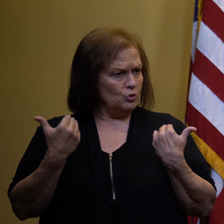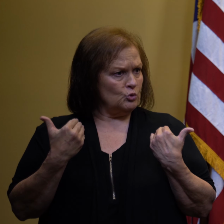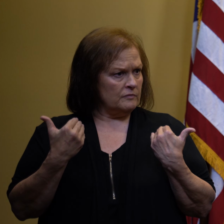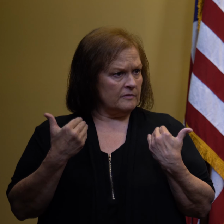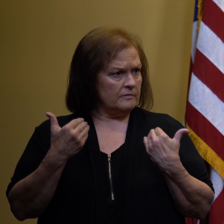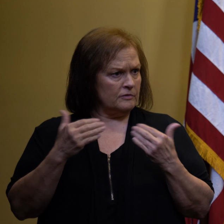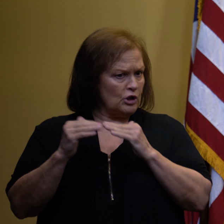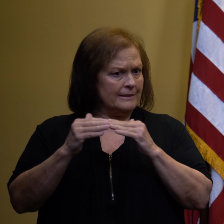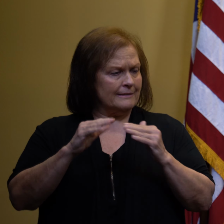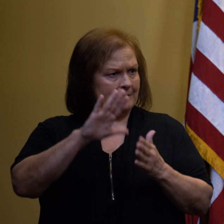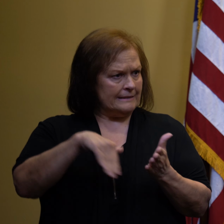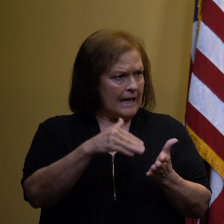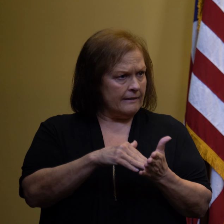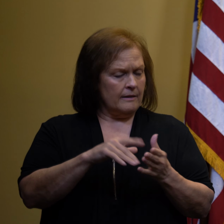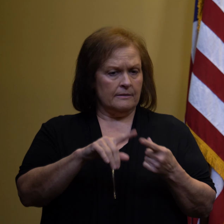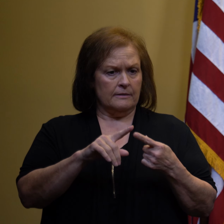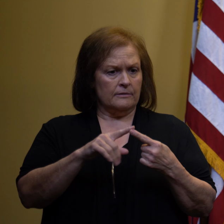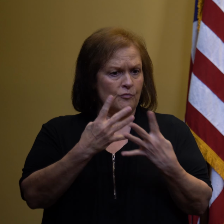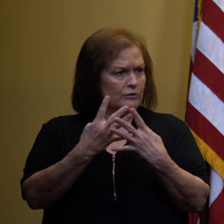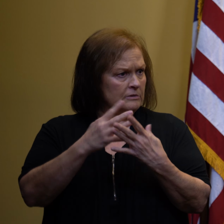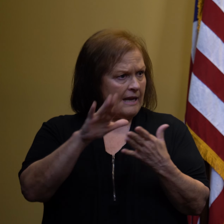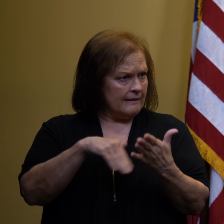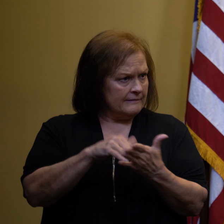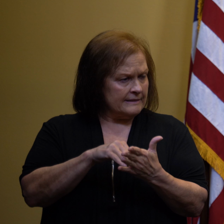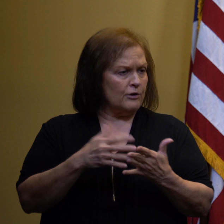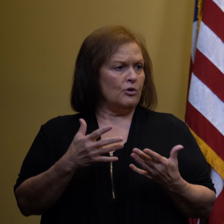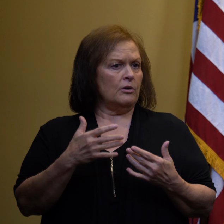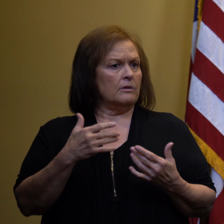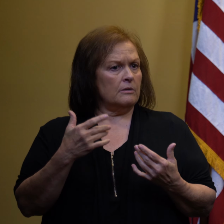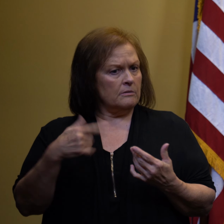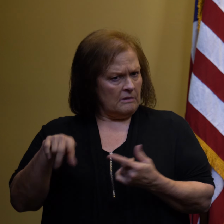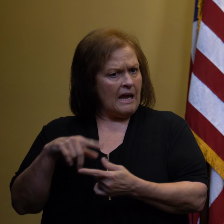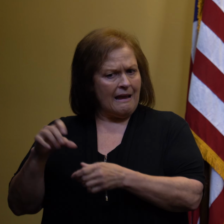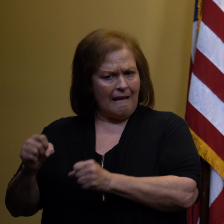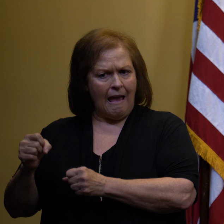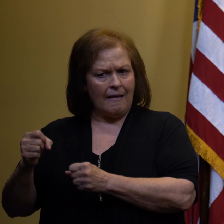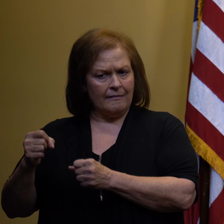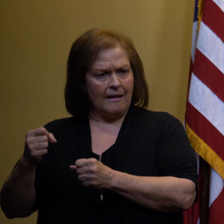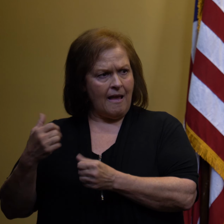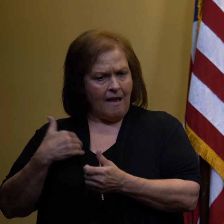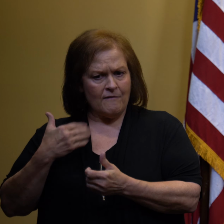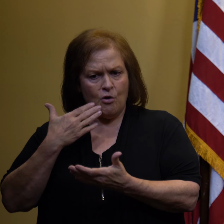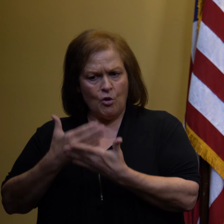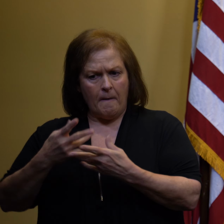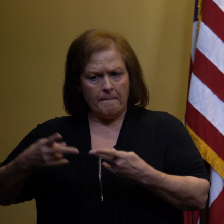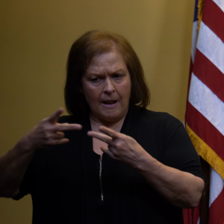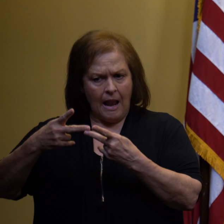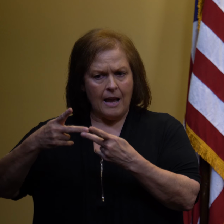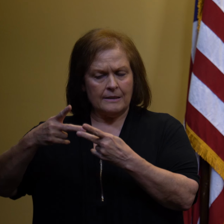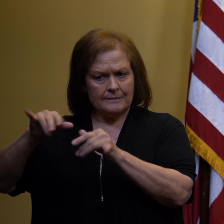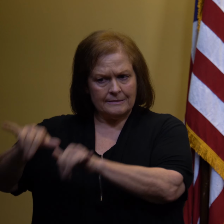Intervention Center, a correctional facility that gives great care and a place to keep these